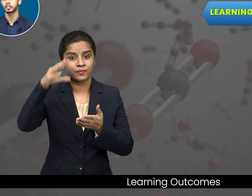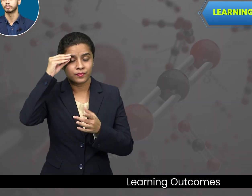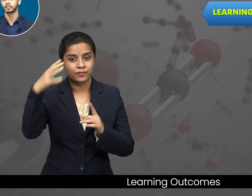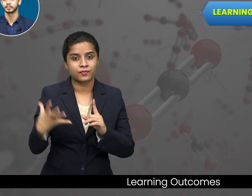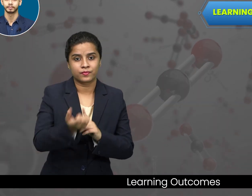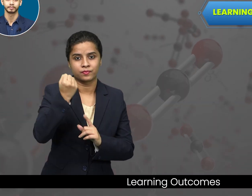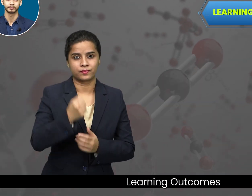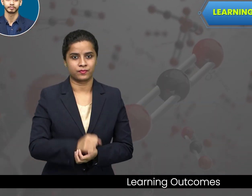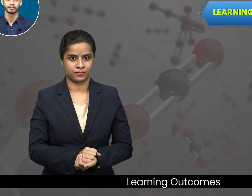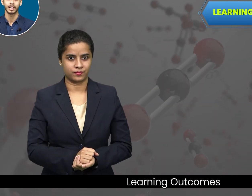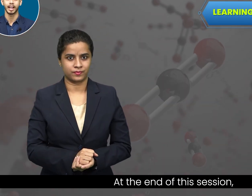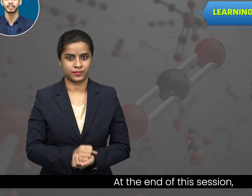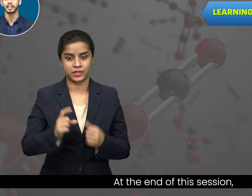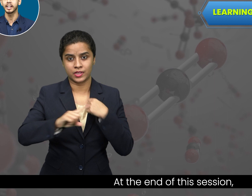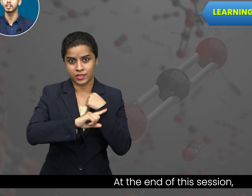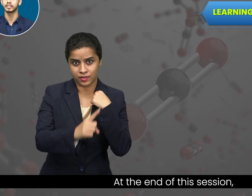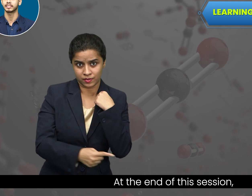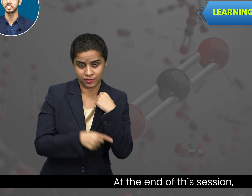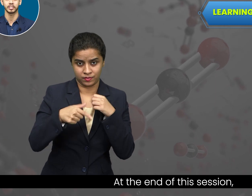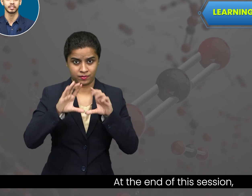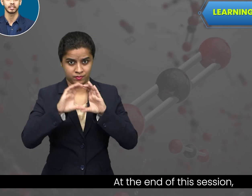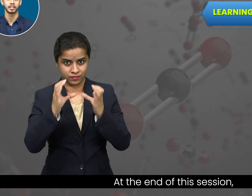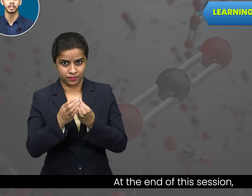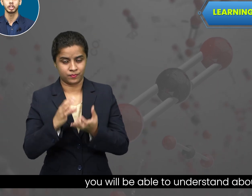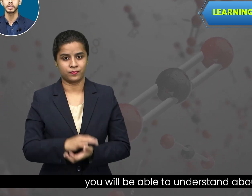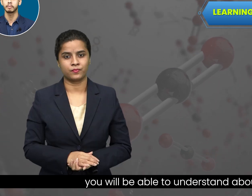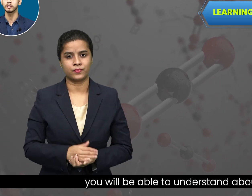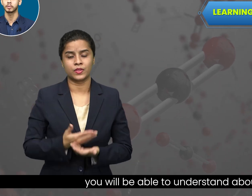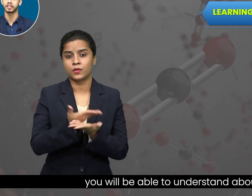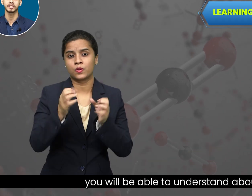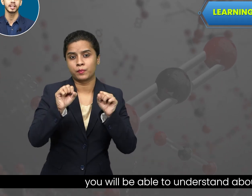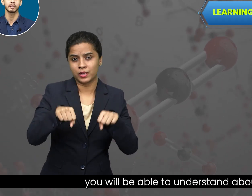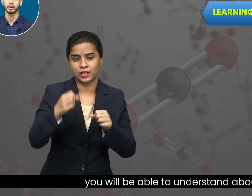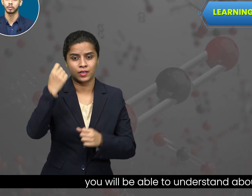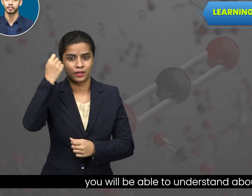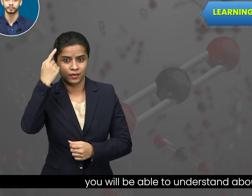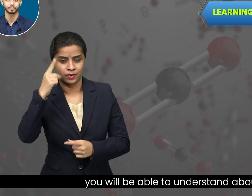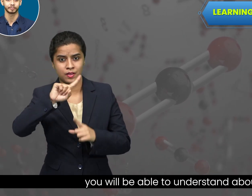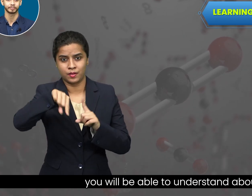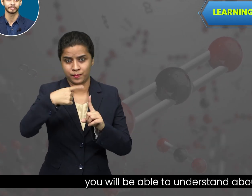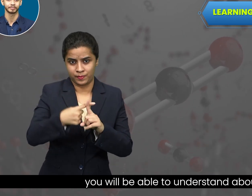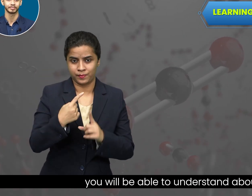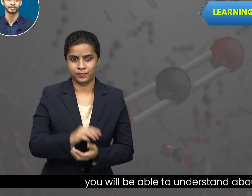Learning outcomes. At the end of this session, you'll be able to understand about